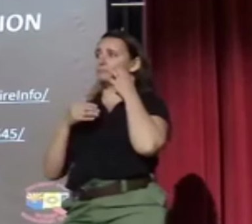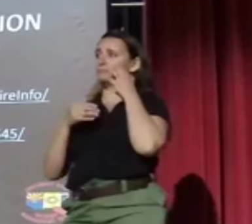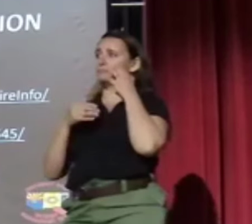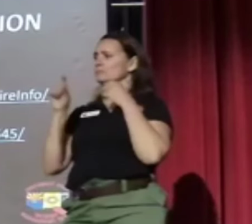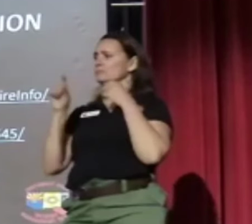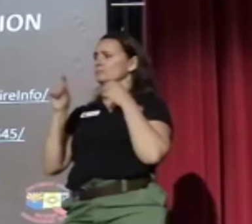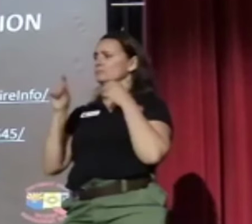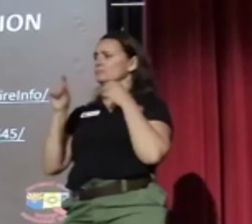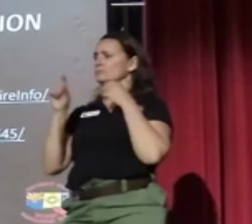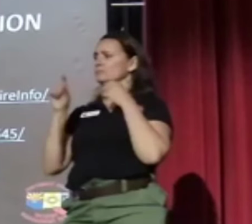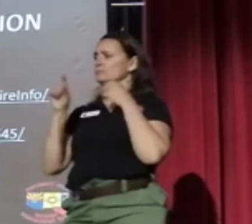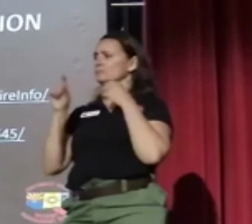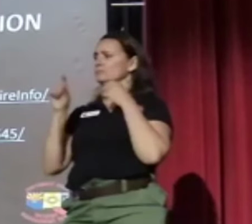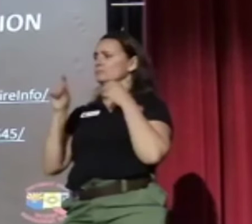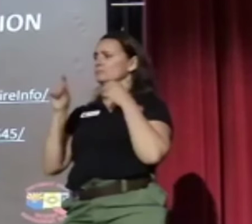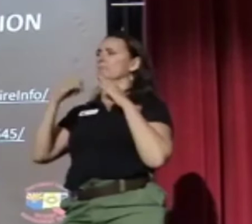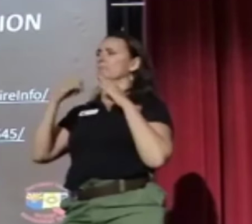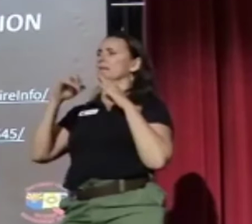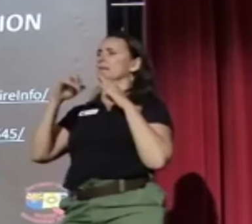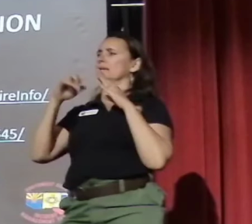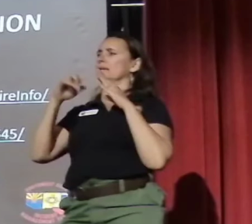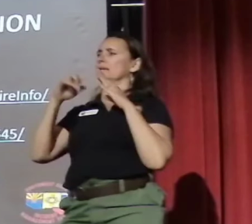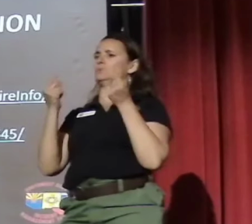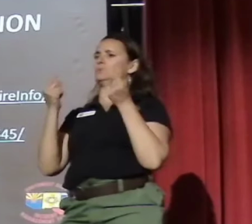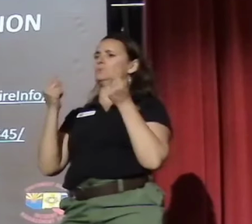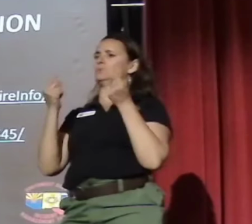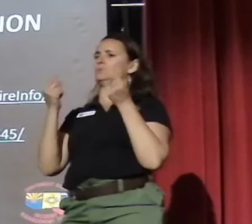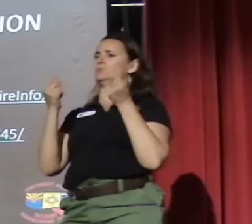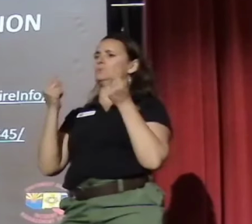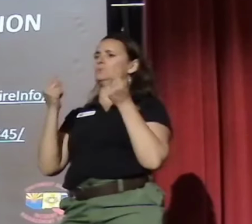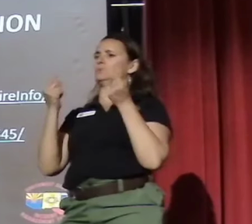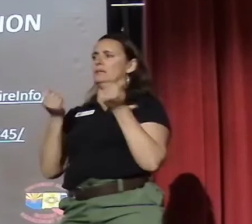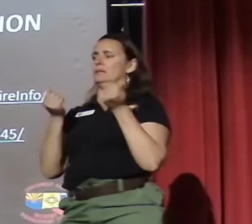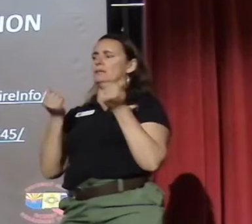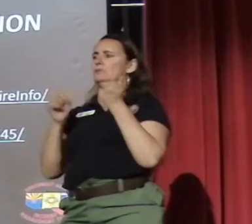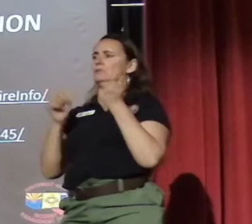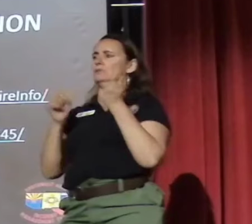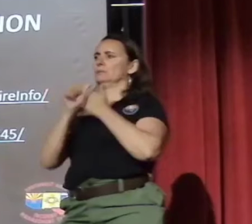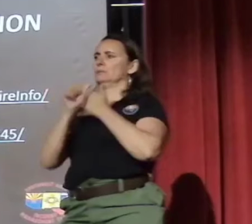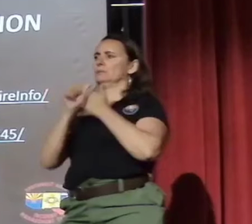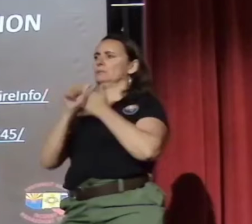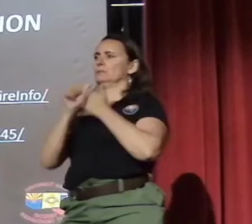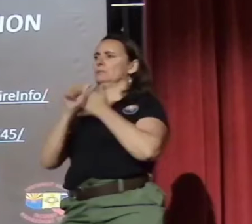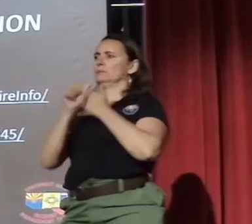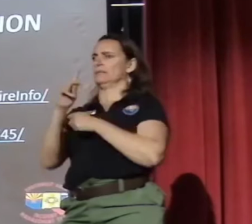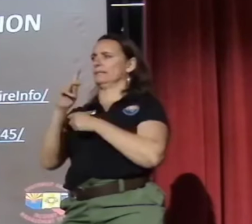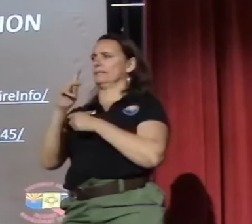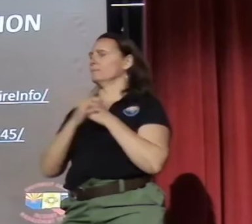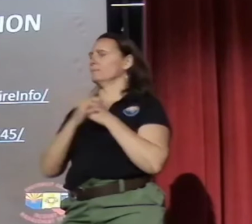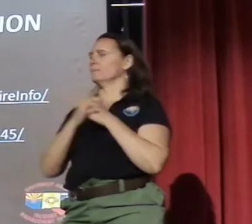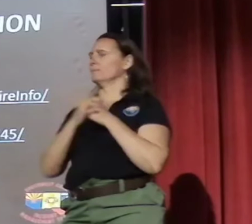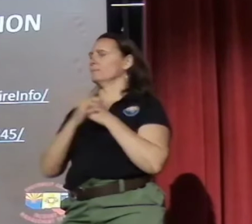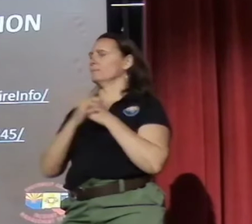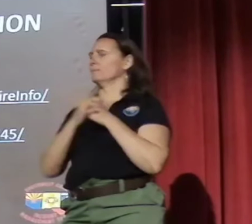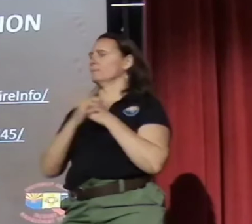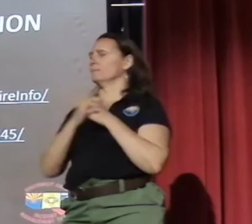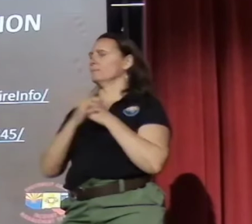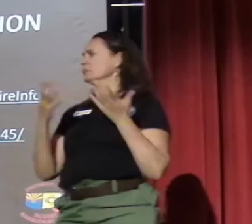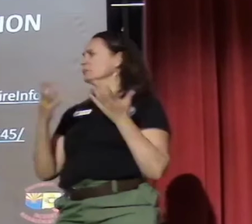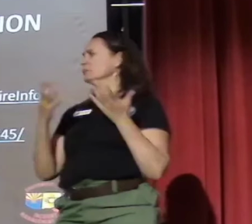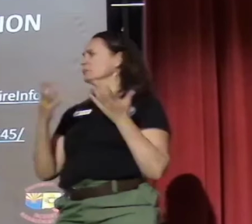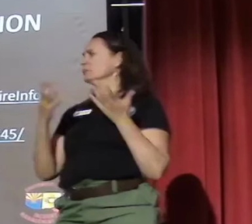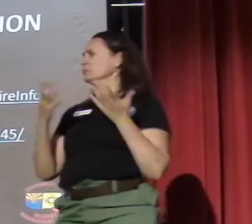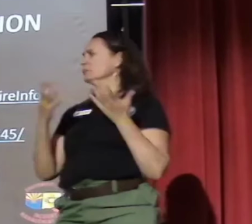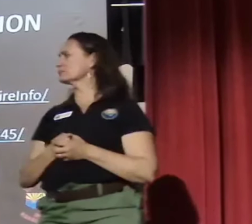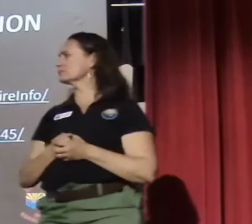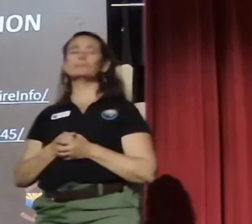what are we doing here to mitigate the risk, the traffic risk, the impending traffic problems we're going to have?